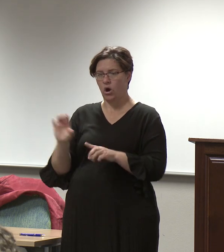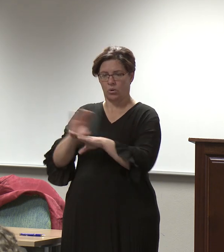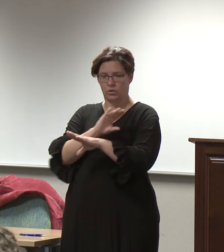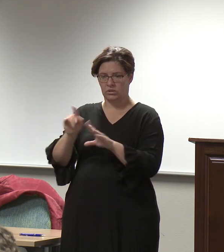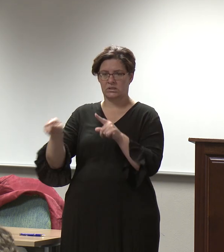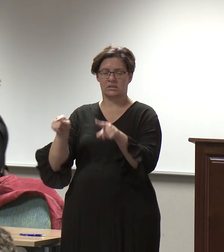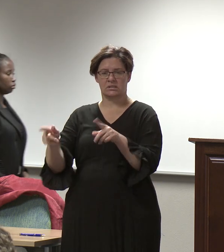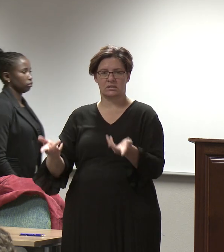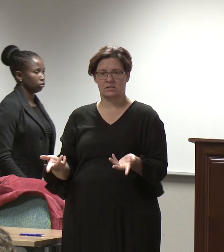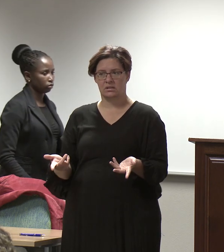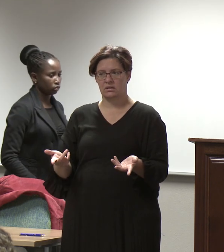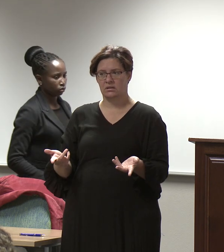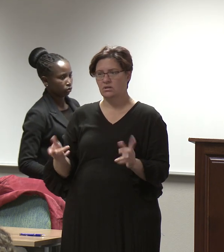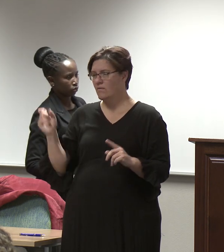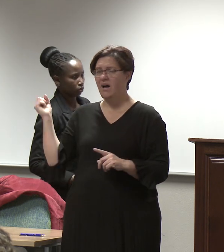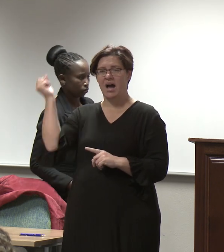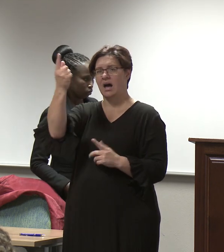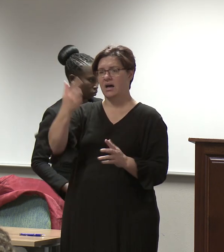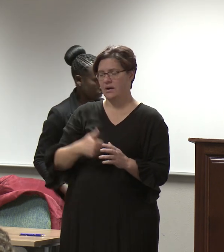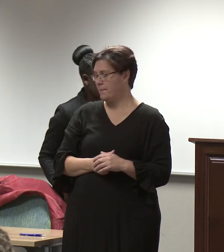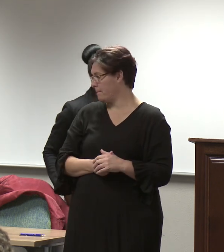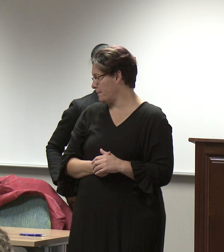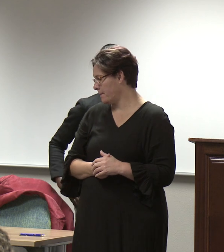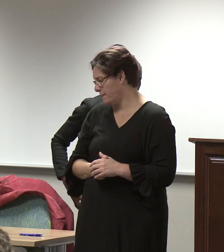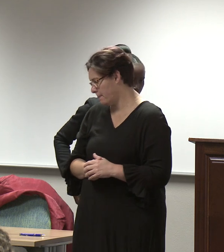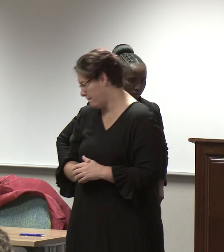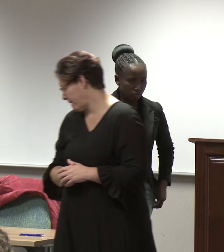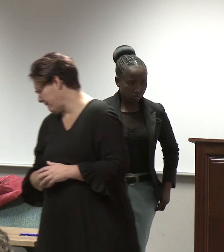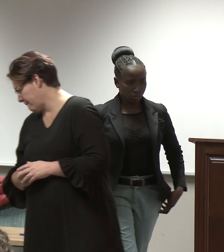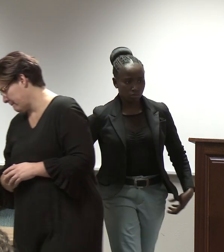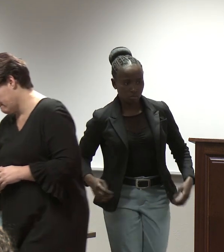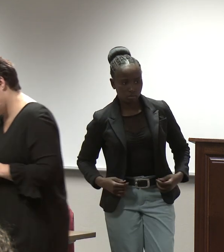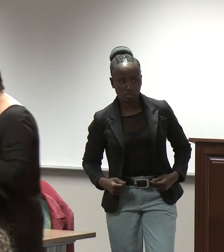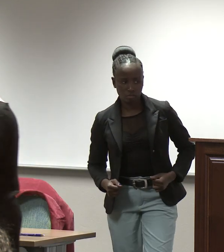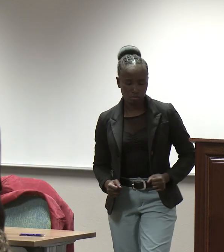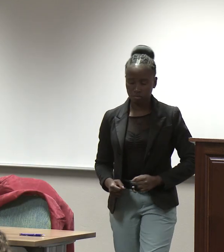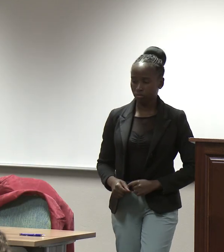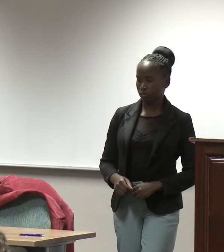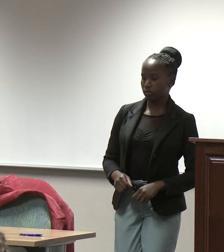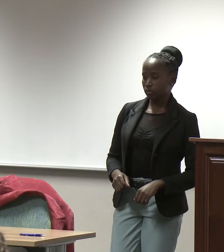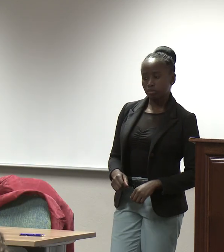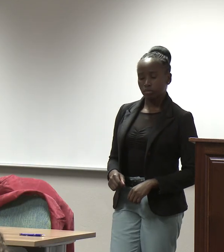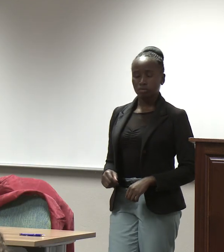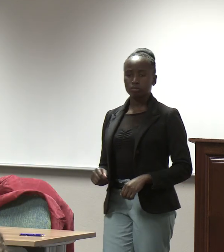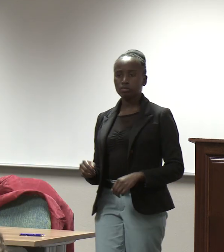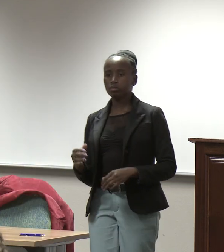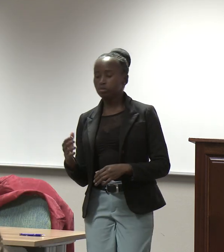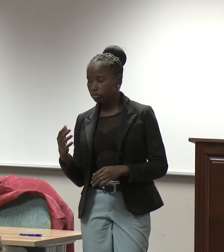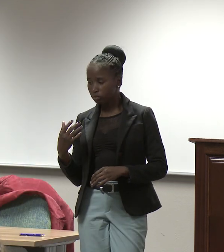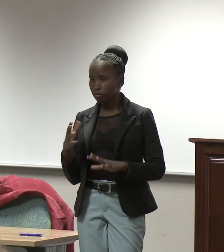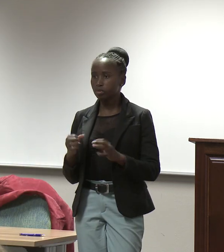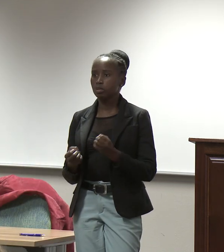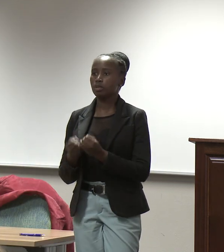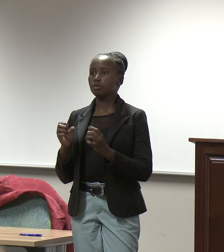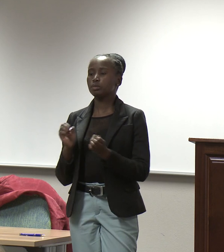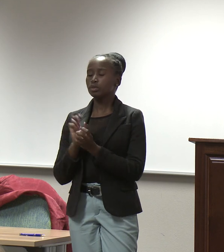computers. So far away. They don't even meet the opponent, the enemy. So this